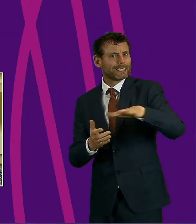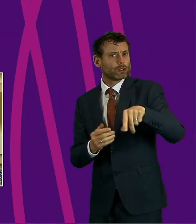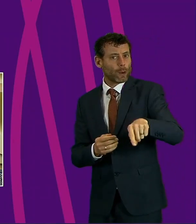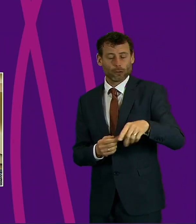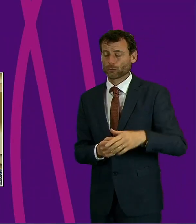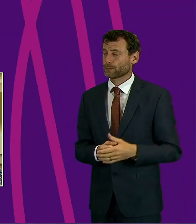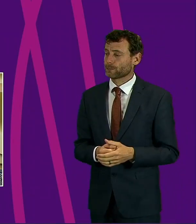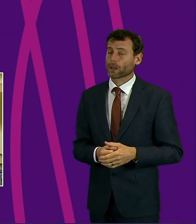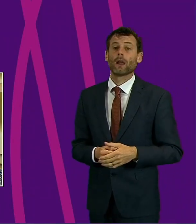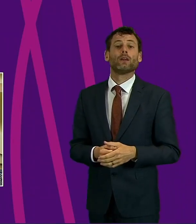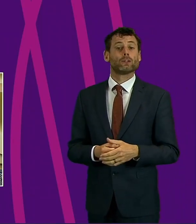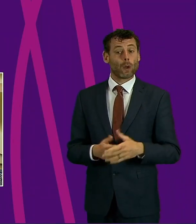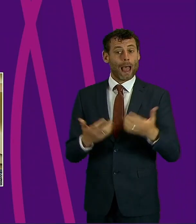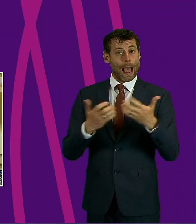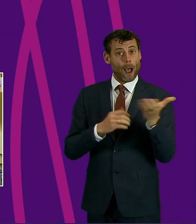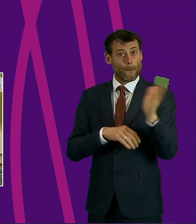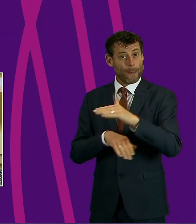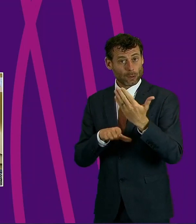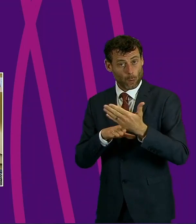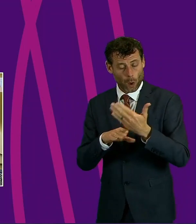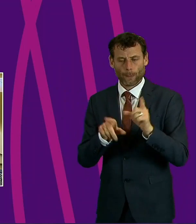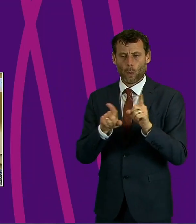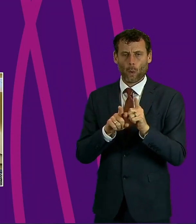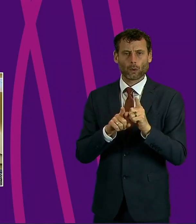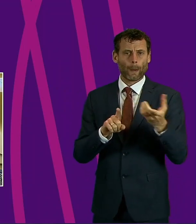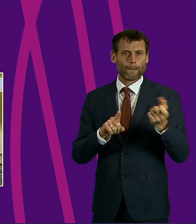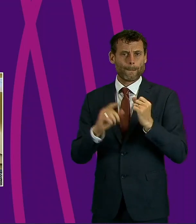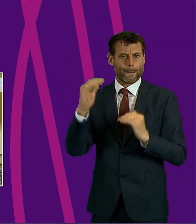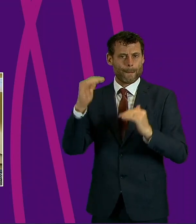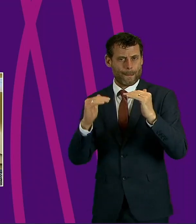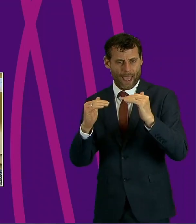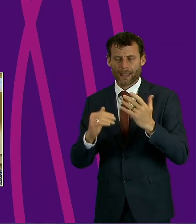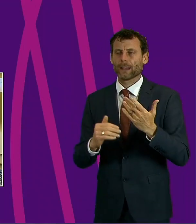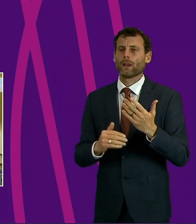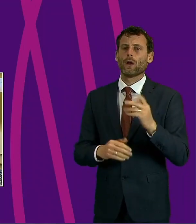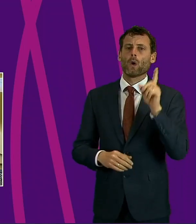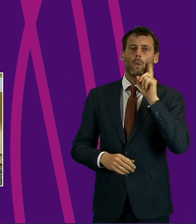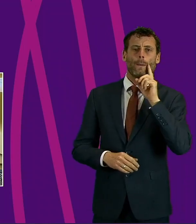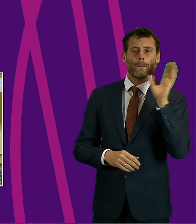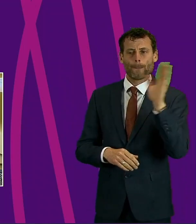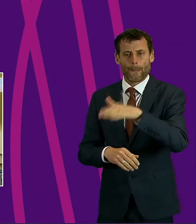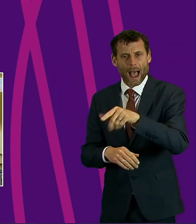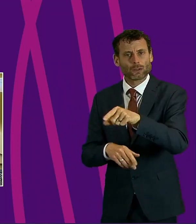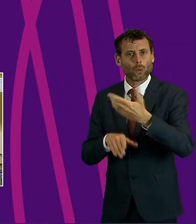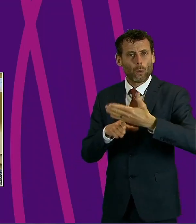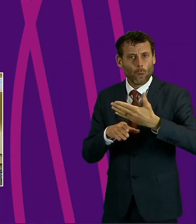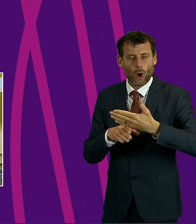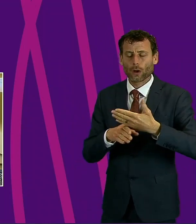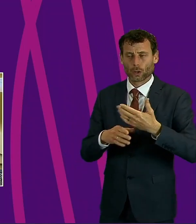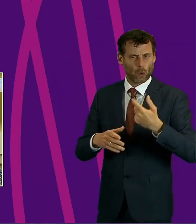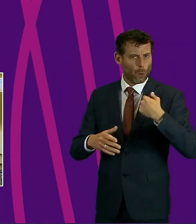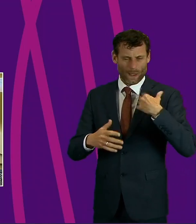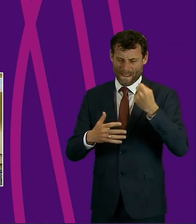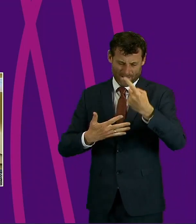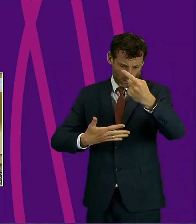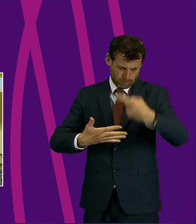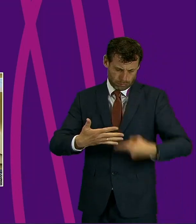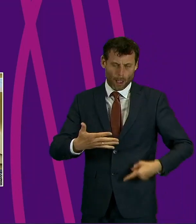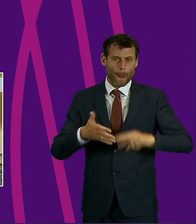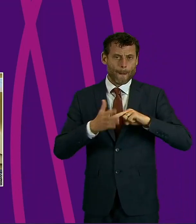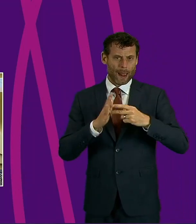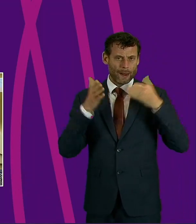Gender Pay Gap Action Plan, the Women Returners Fund, which of course sets out 60 actions for tackling barriers faced by women in the